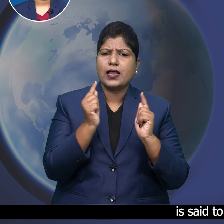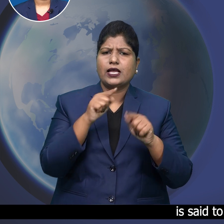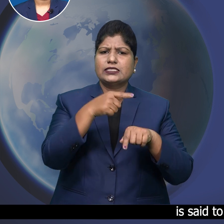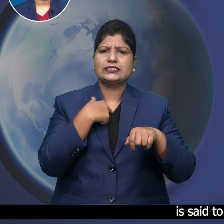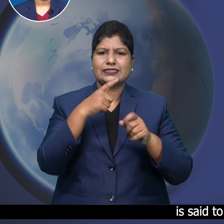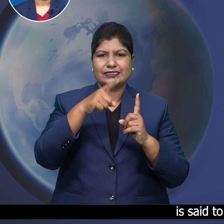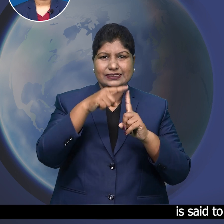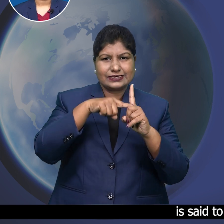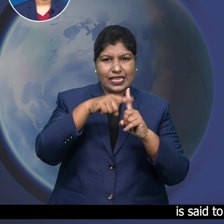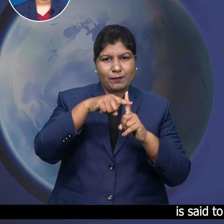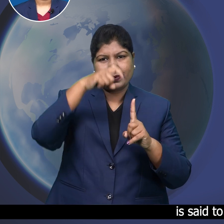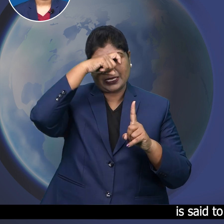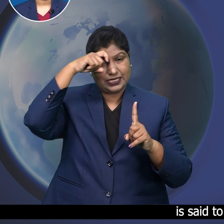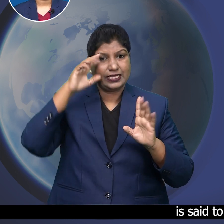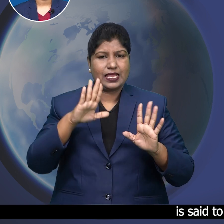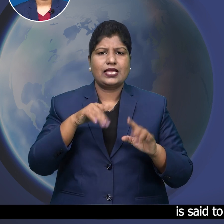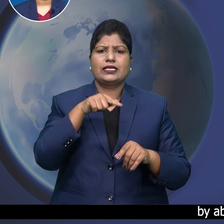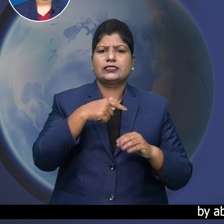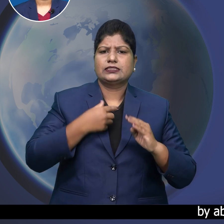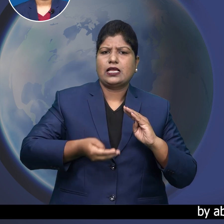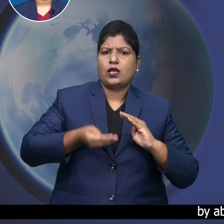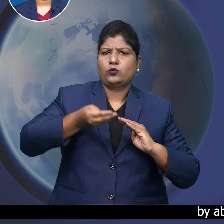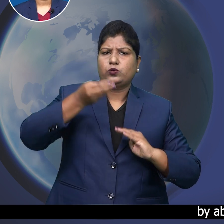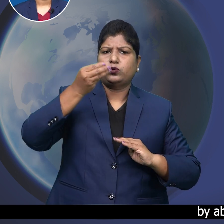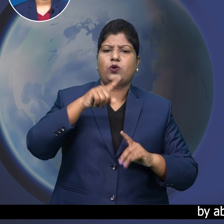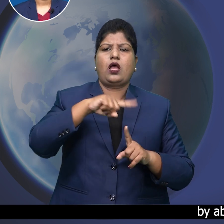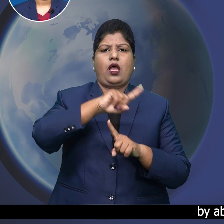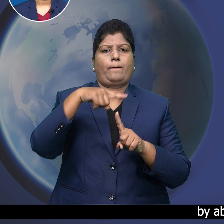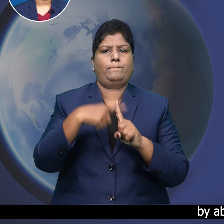is said to have increased by about